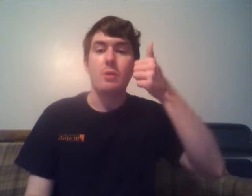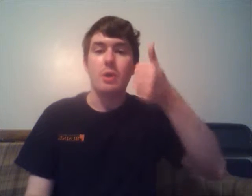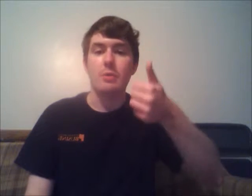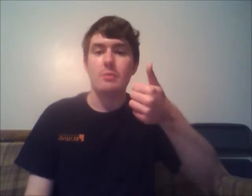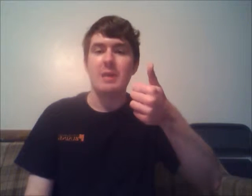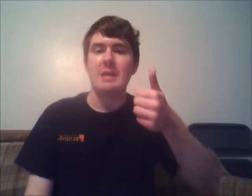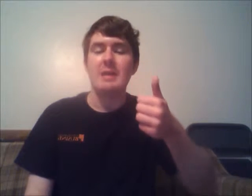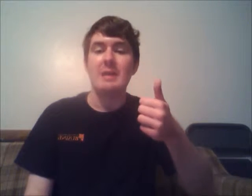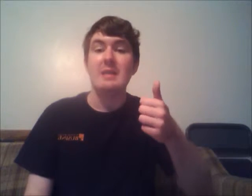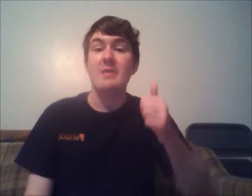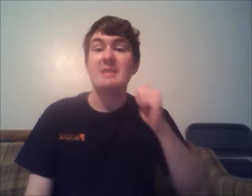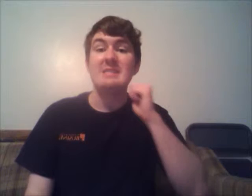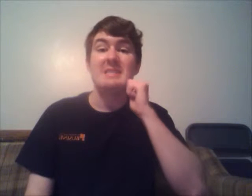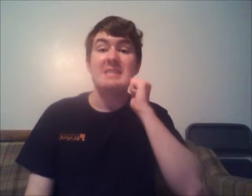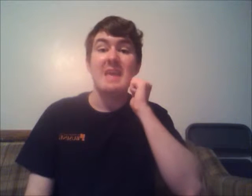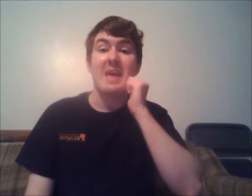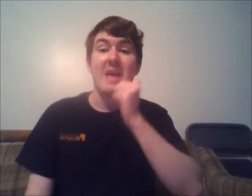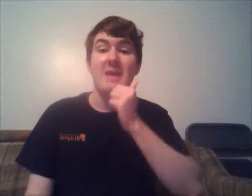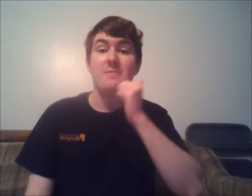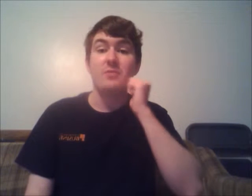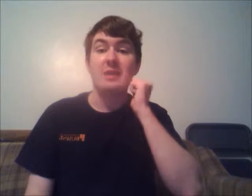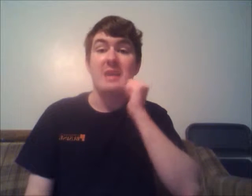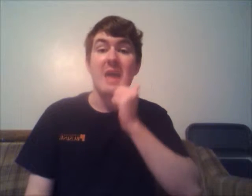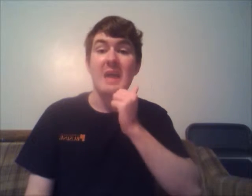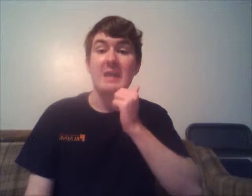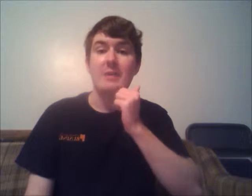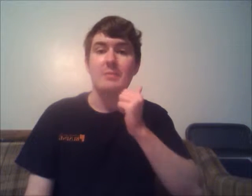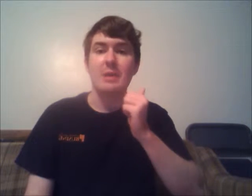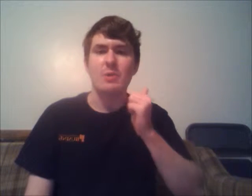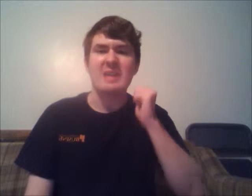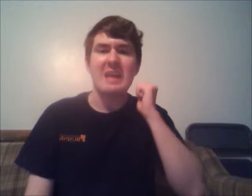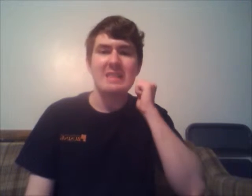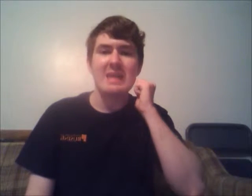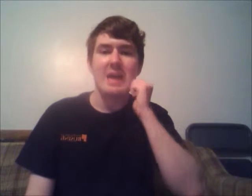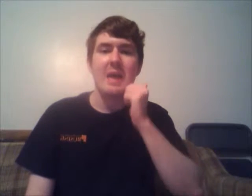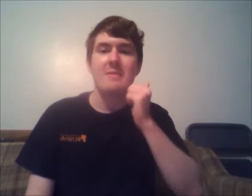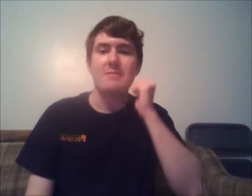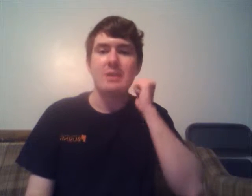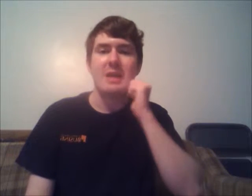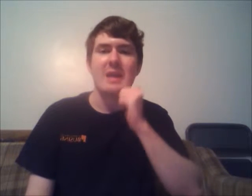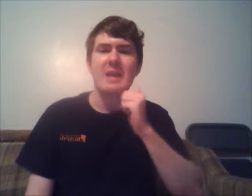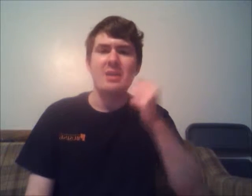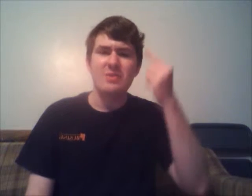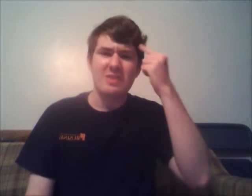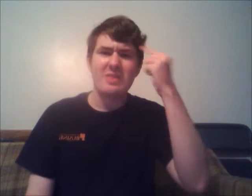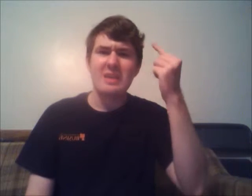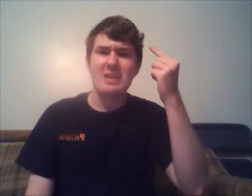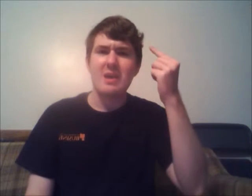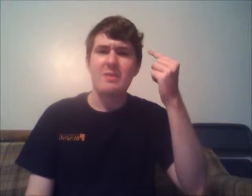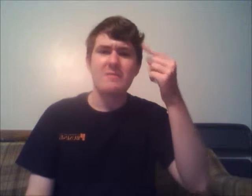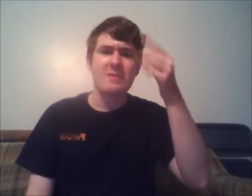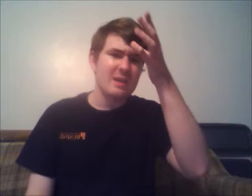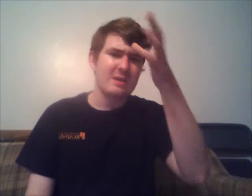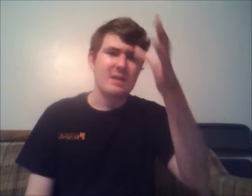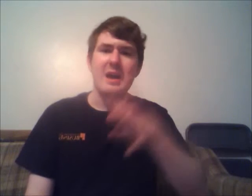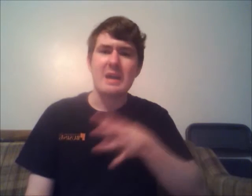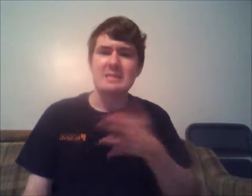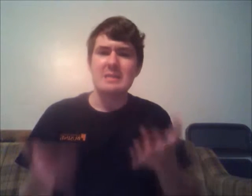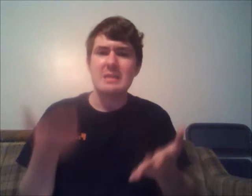tomorrow, right? Now this is every day, right? Or daily, every day. You can think of guys, they